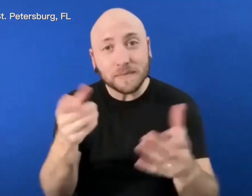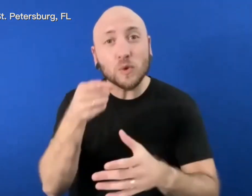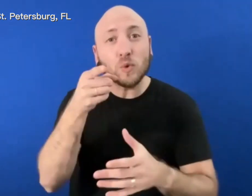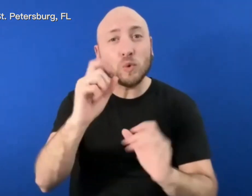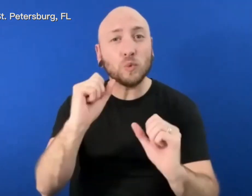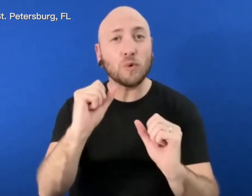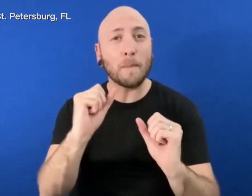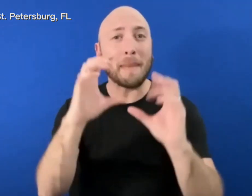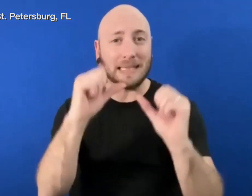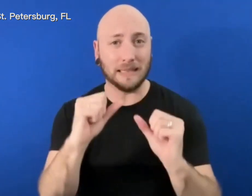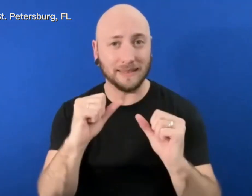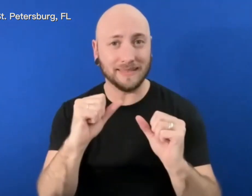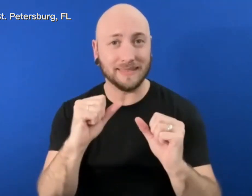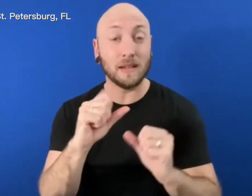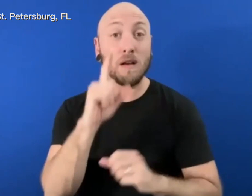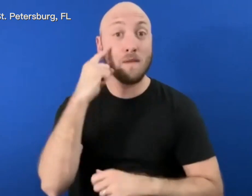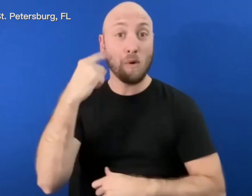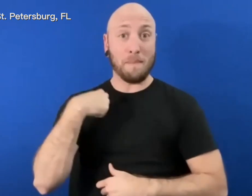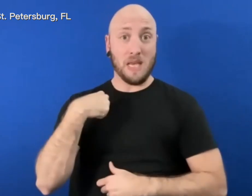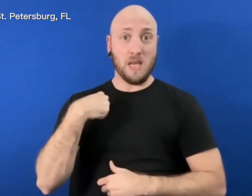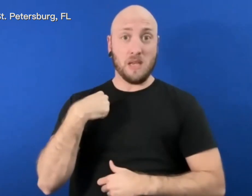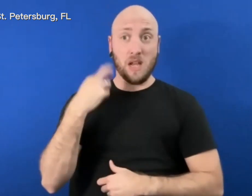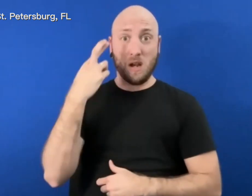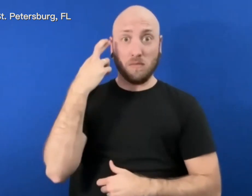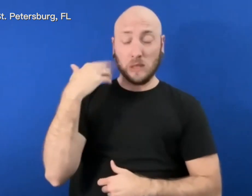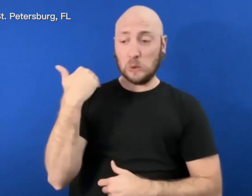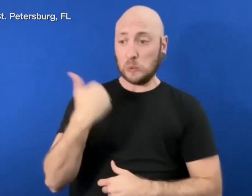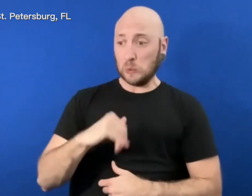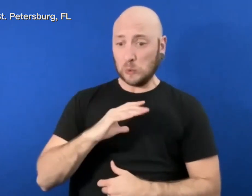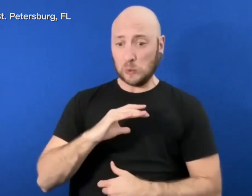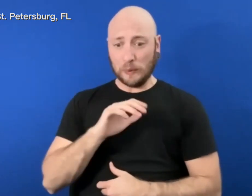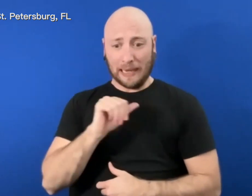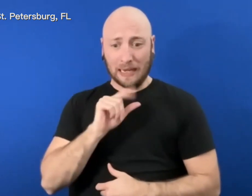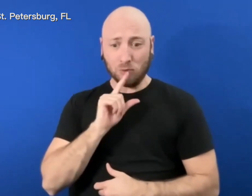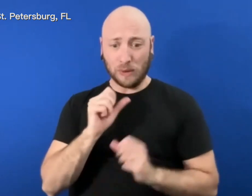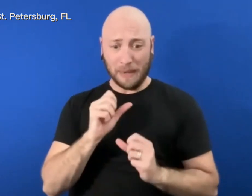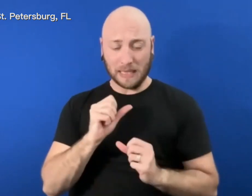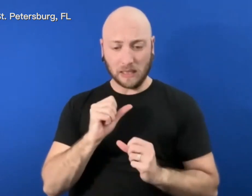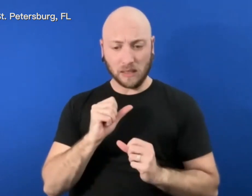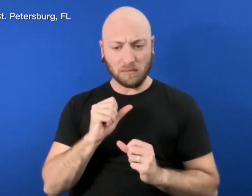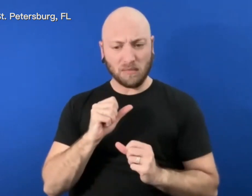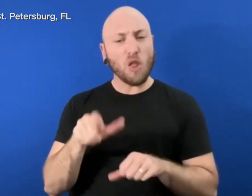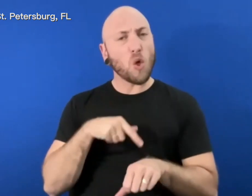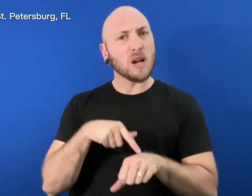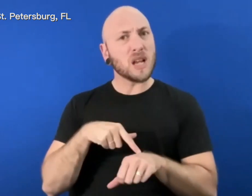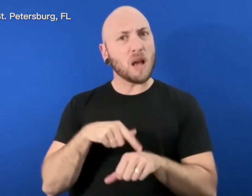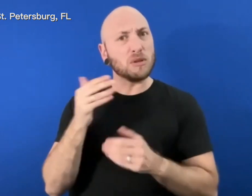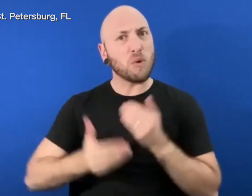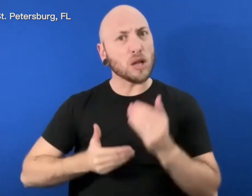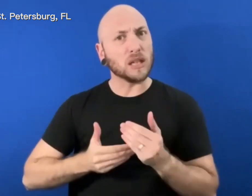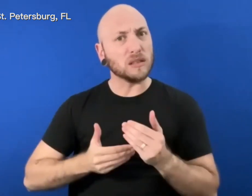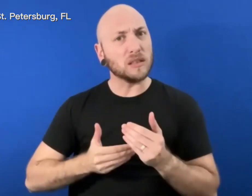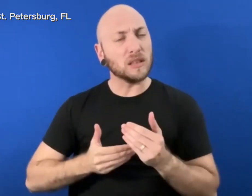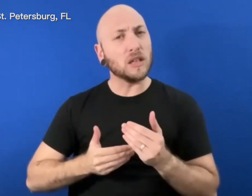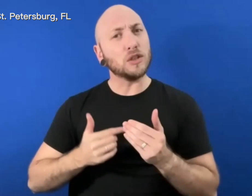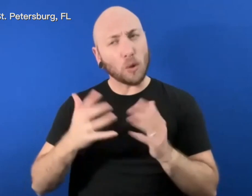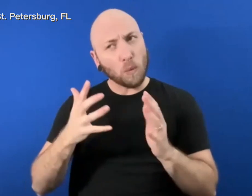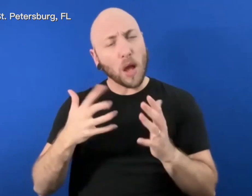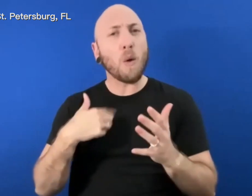realize how special it was to find these rooms. But with that opener, I'll just explain a little bit about my upbringing,